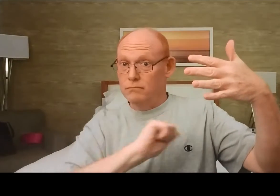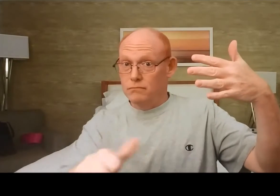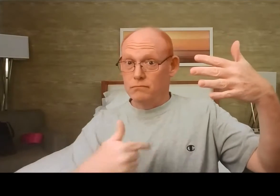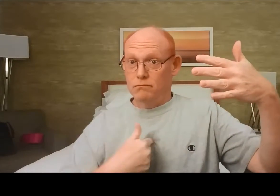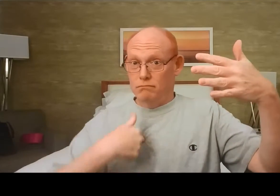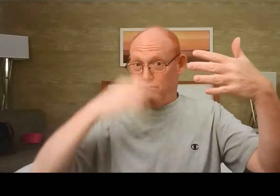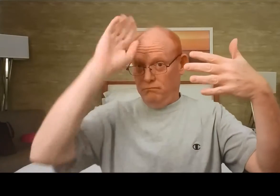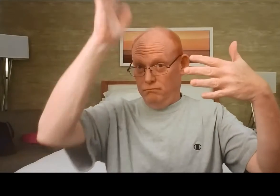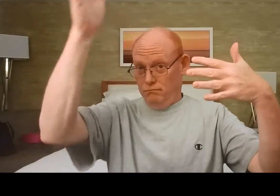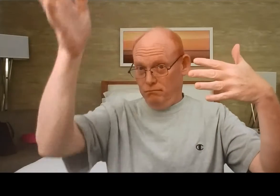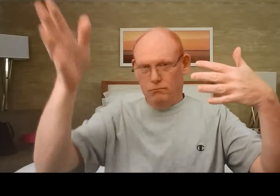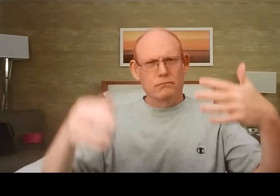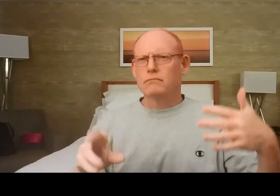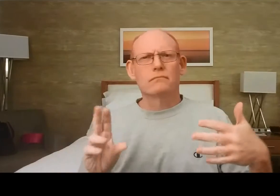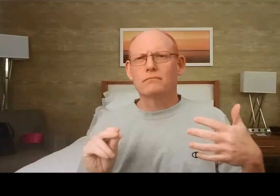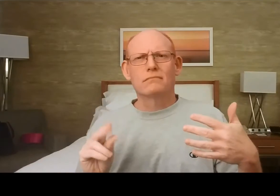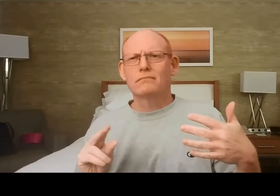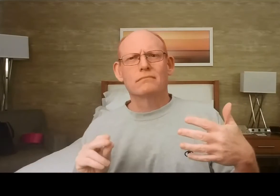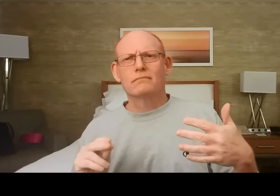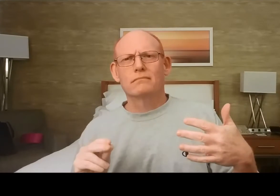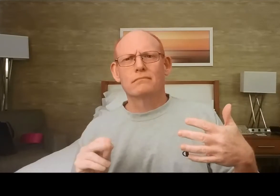Everything you see there, they're all my ideas? No.